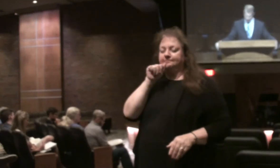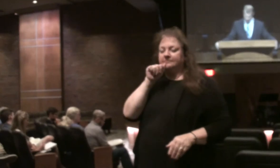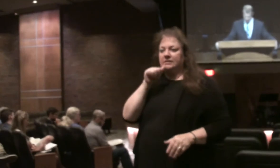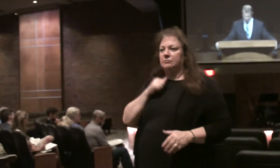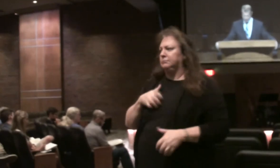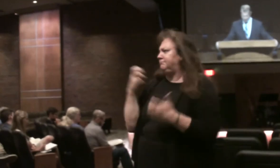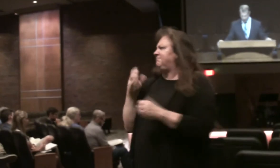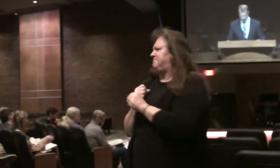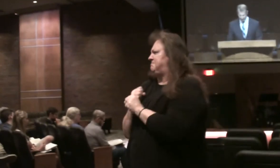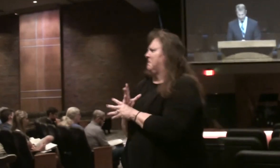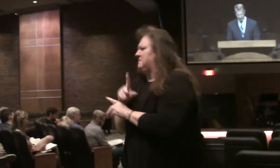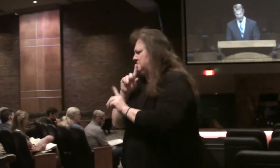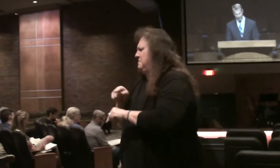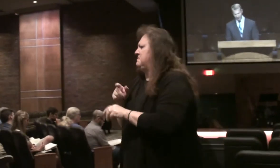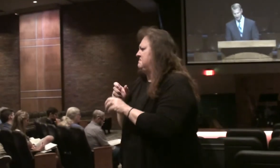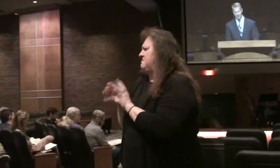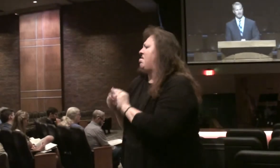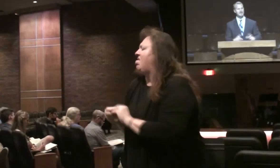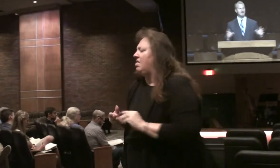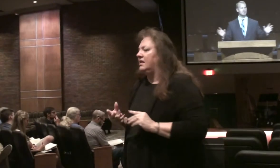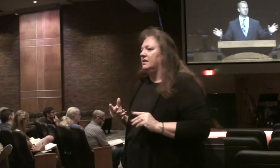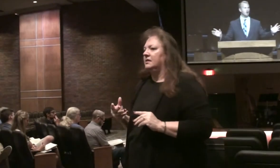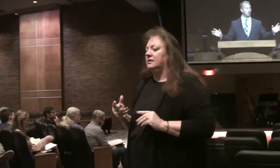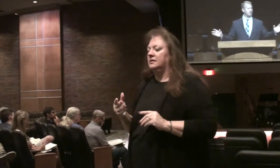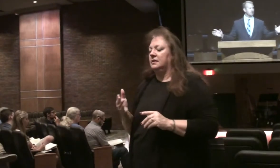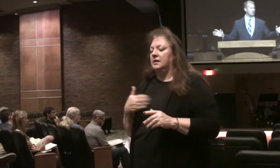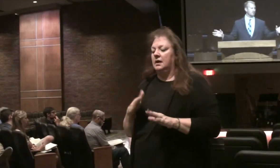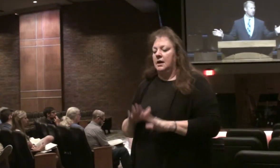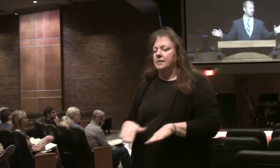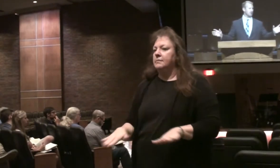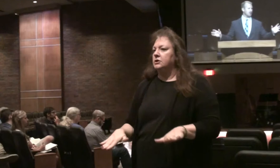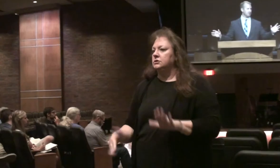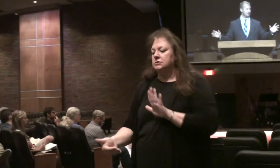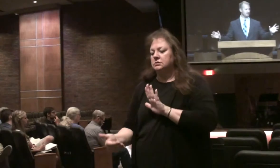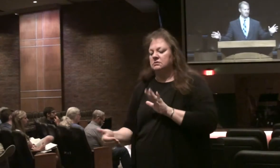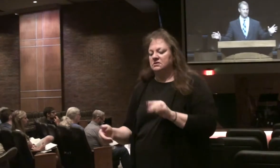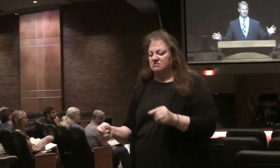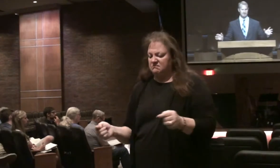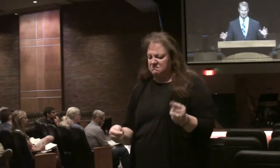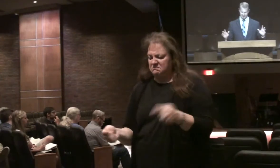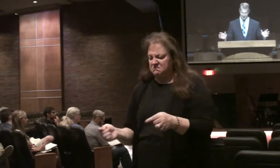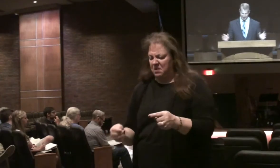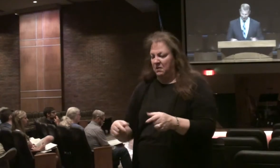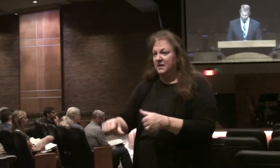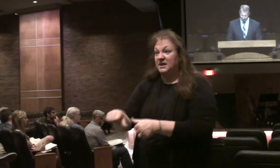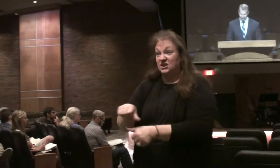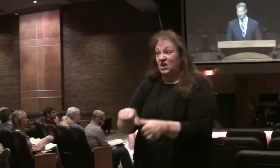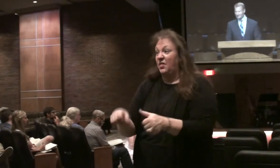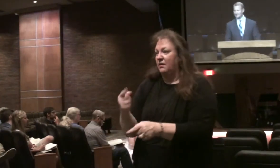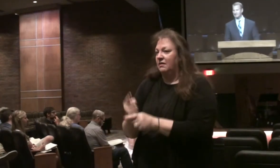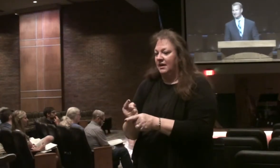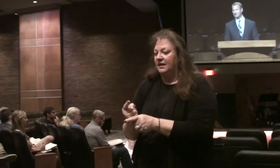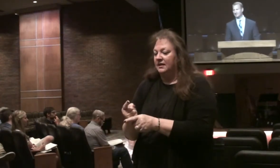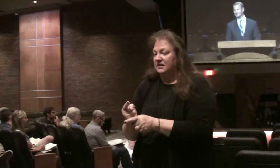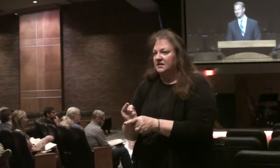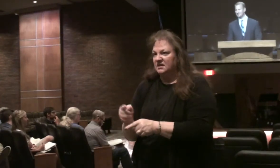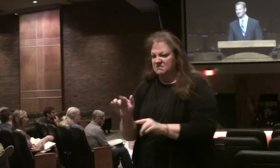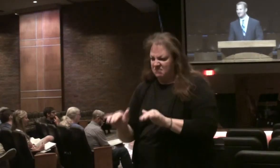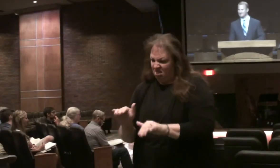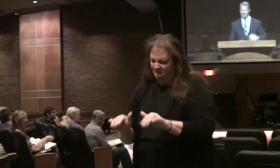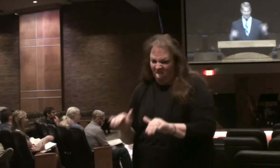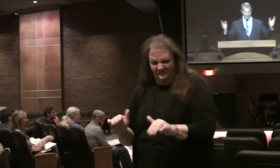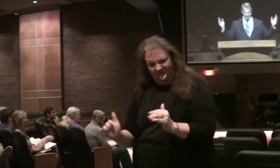not provoked to respond in kind. My kids are always provoking one another. Maybe not always, but yeah, pretty much always.